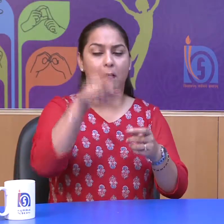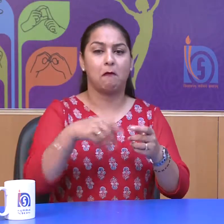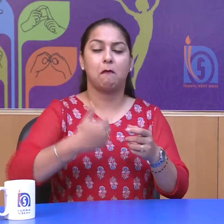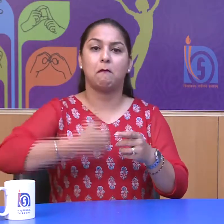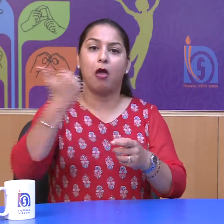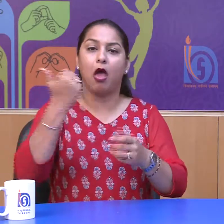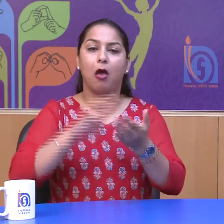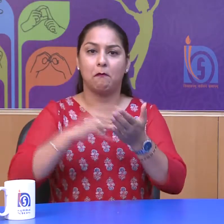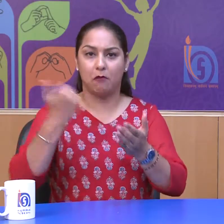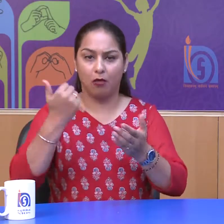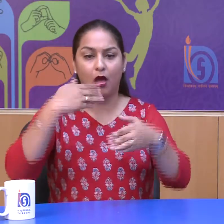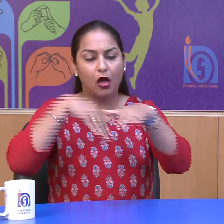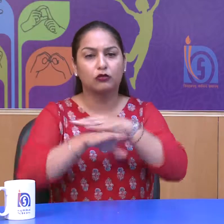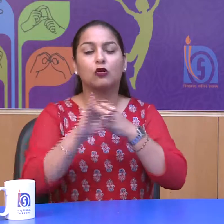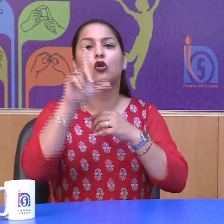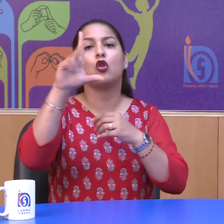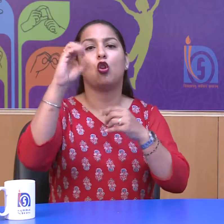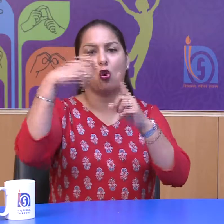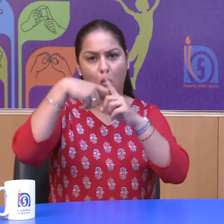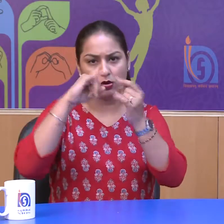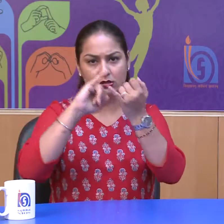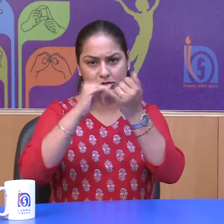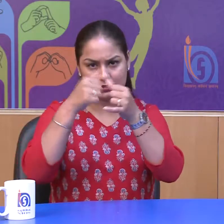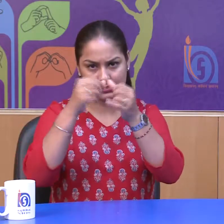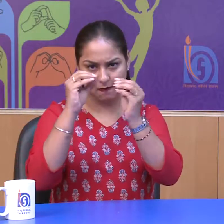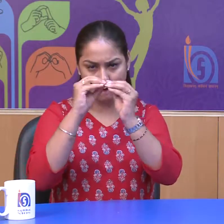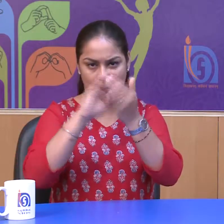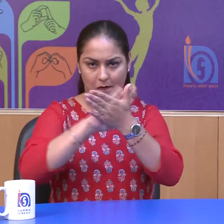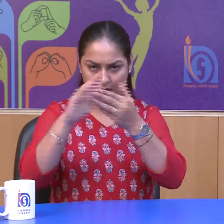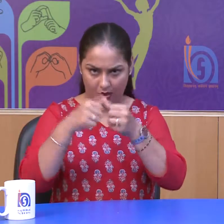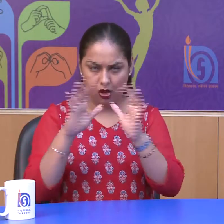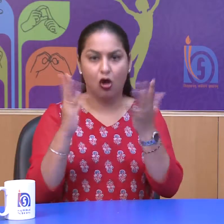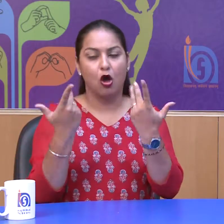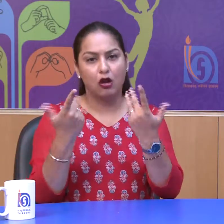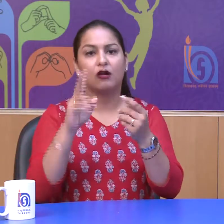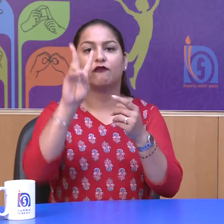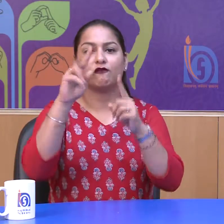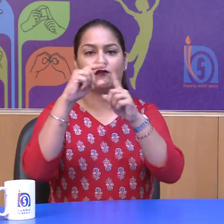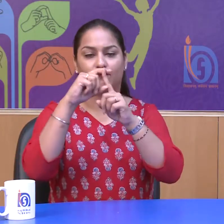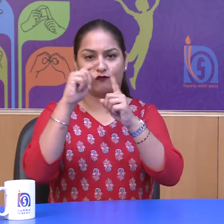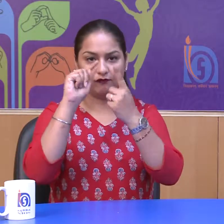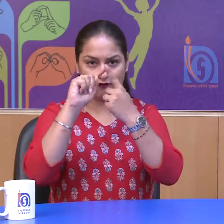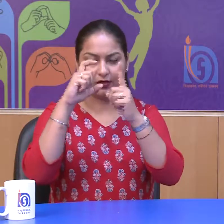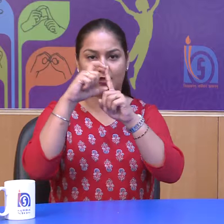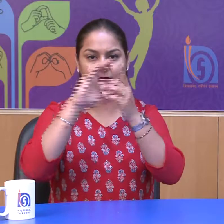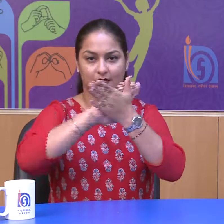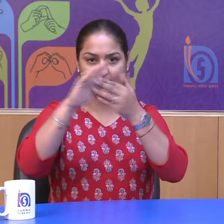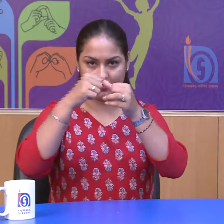Sabha or the Vidhan Sabha or the representatives of Gram